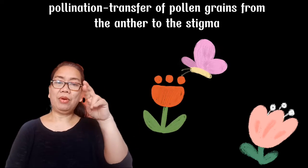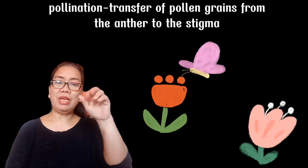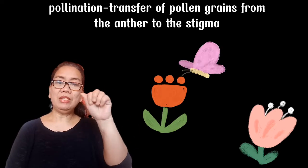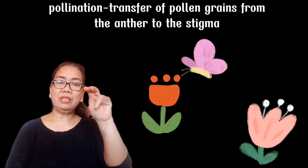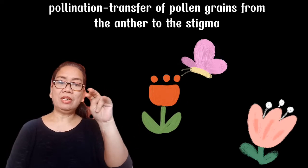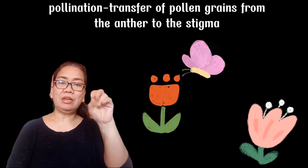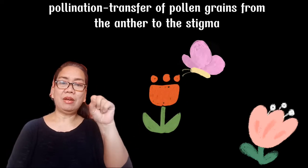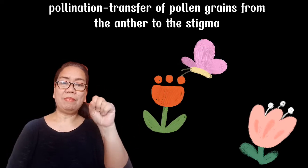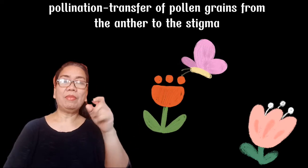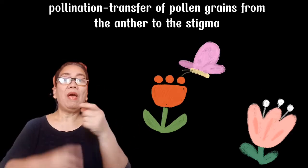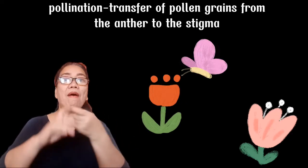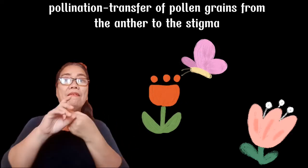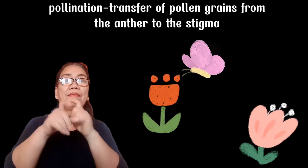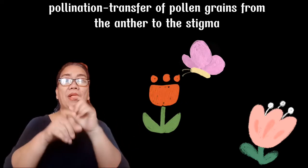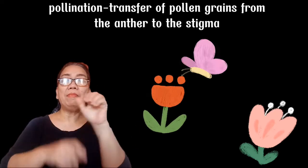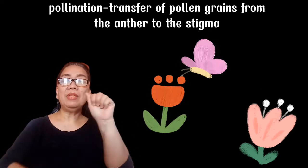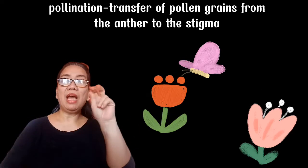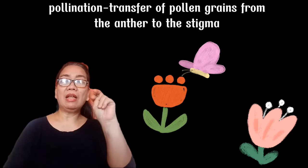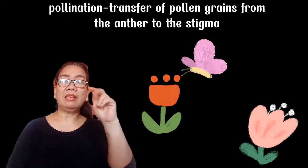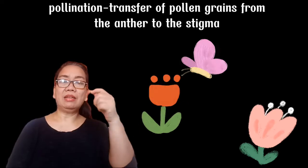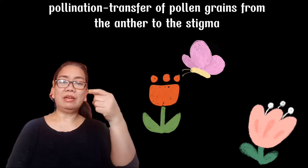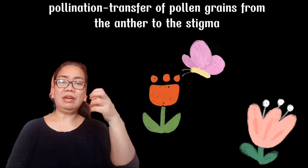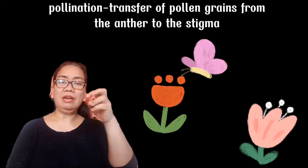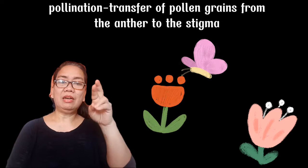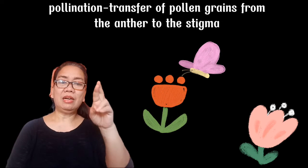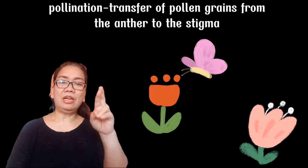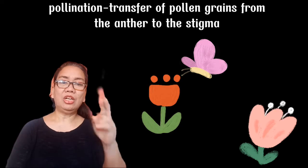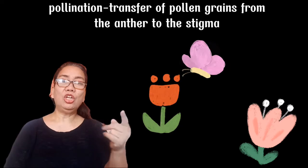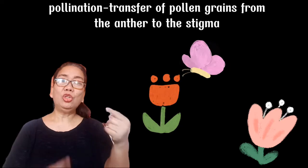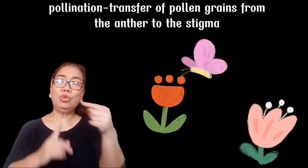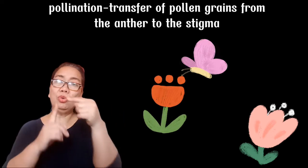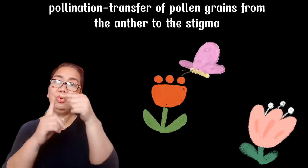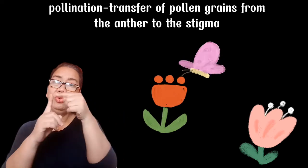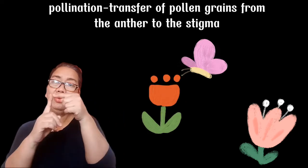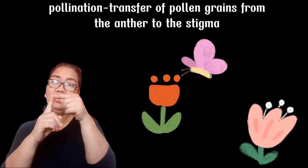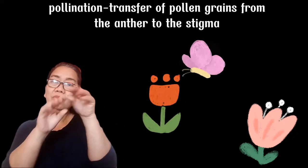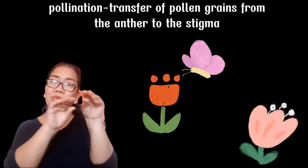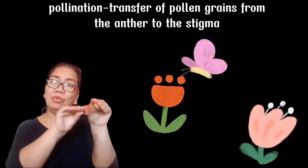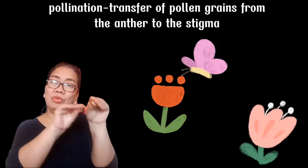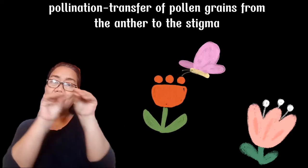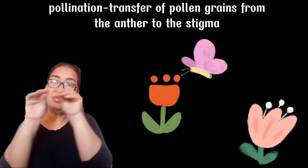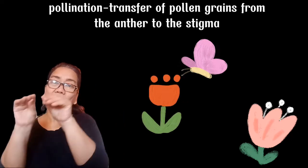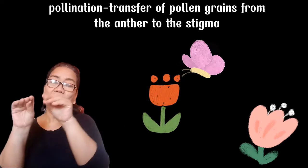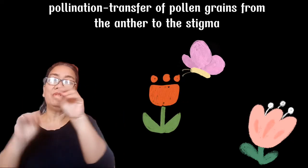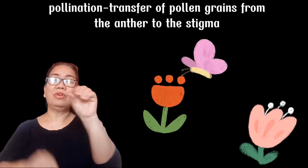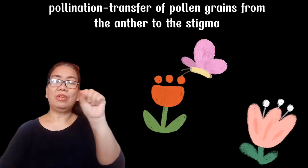pollen grains from the anther to